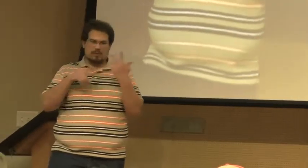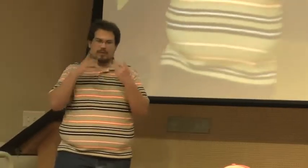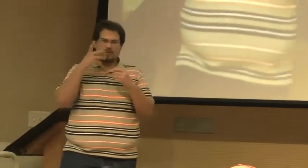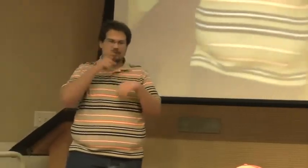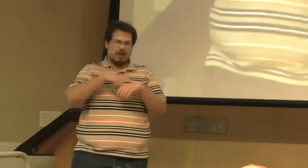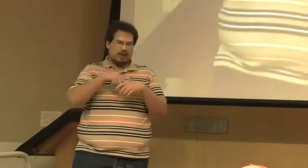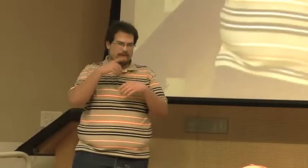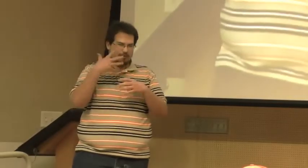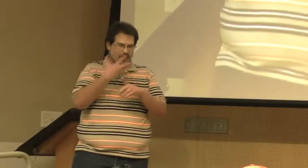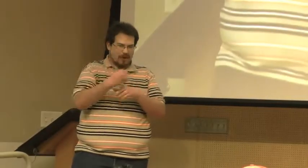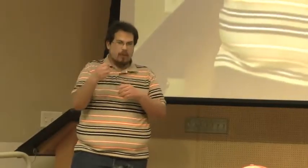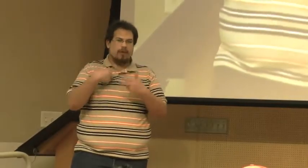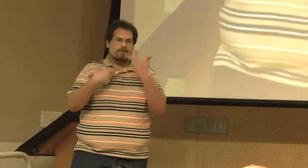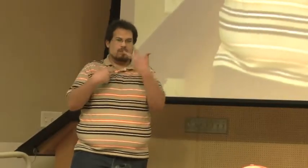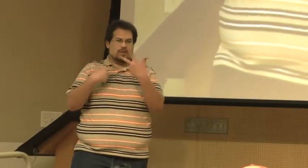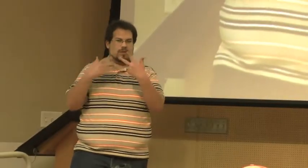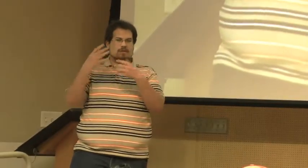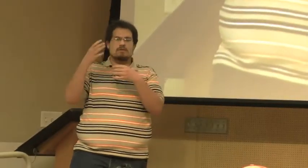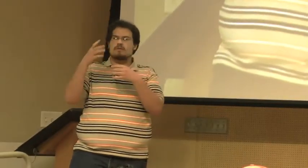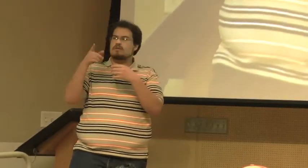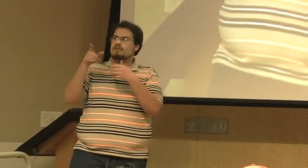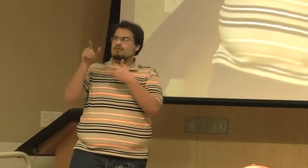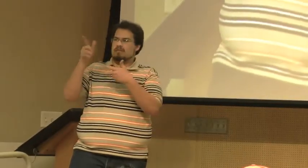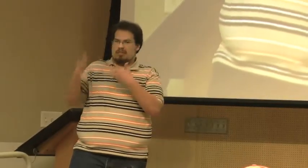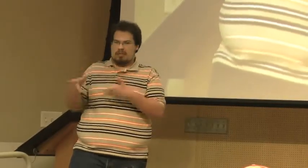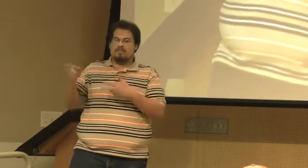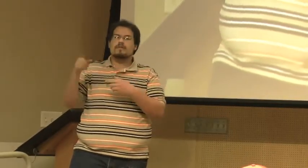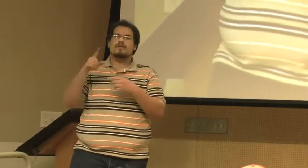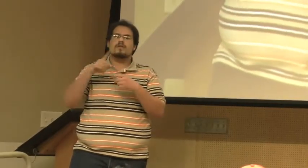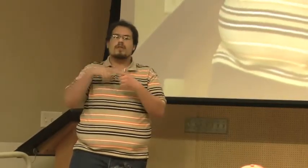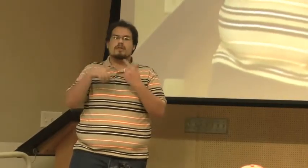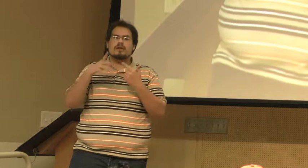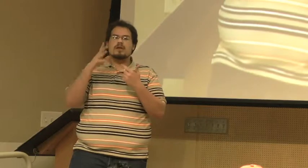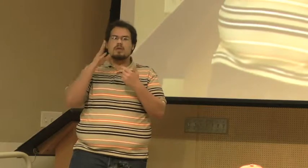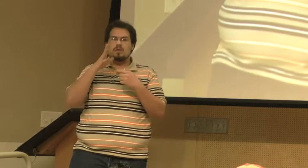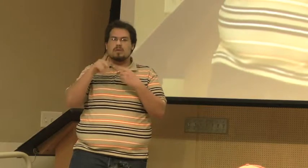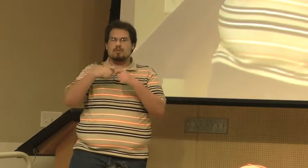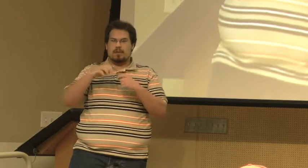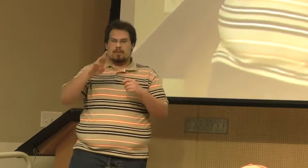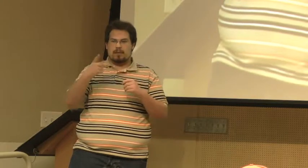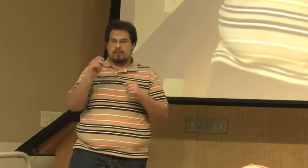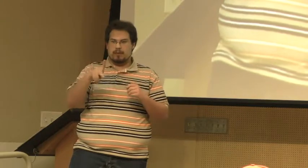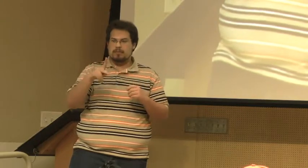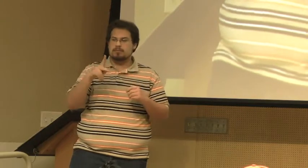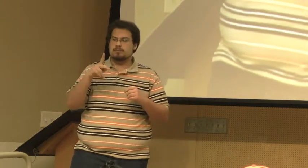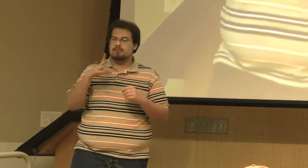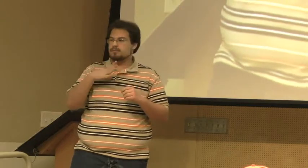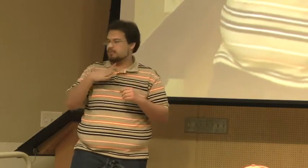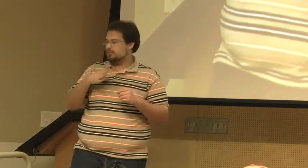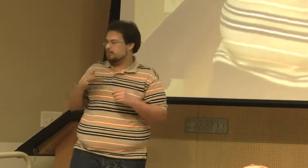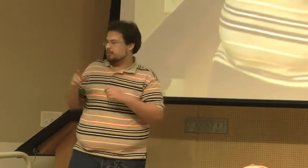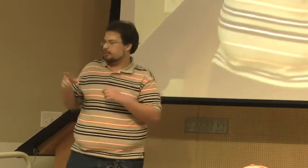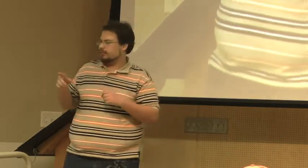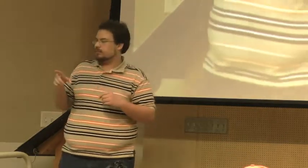Thank you. We're going to take three more people with comments or questions or concerns, and then we're going to wrap it up because we are out of